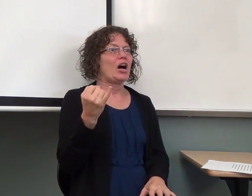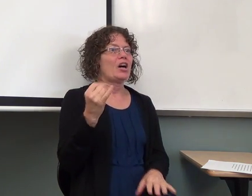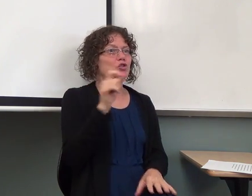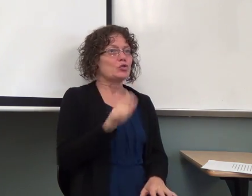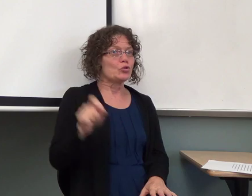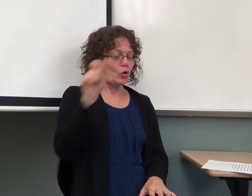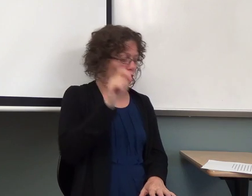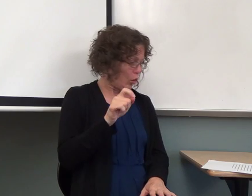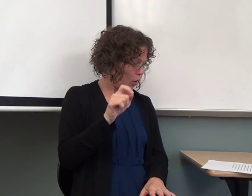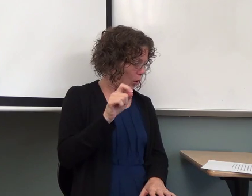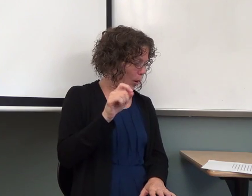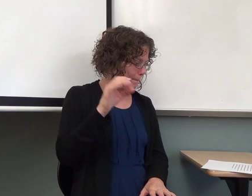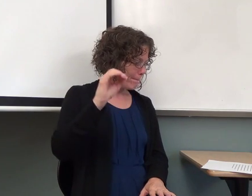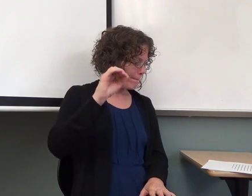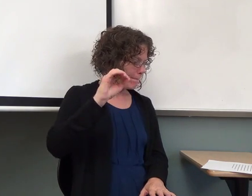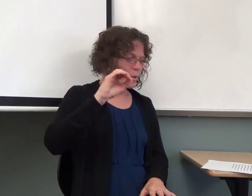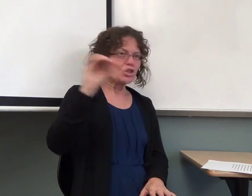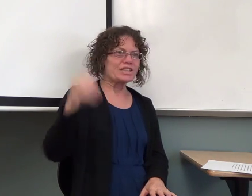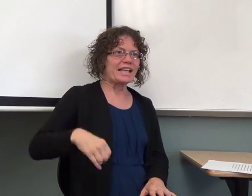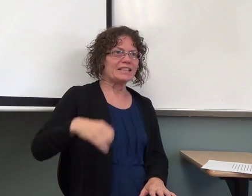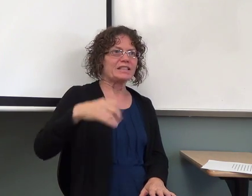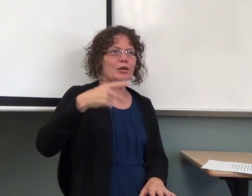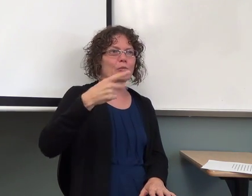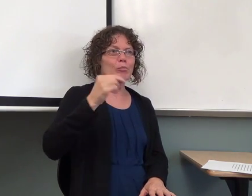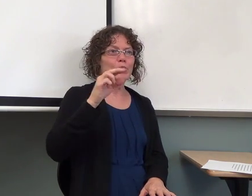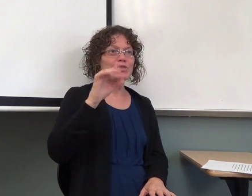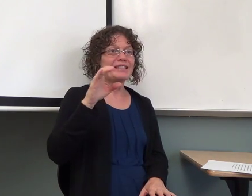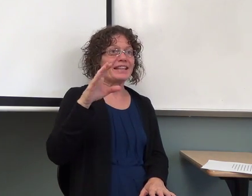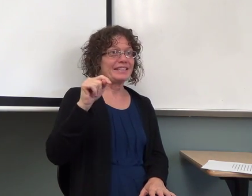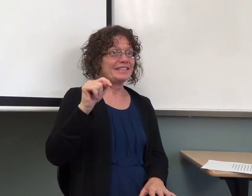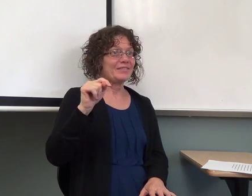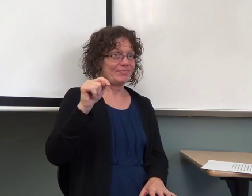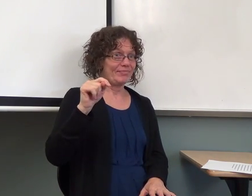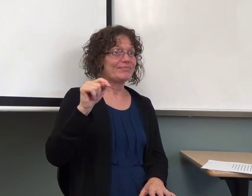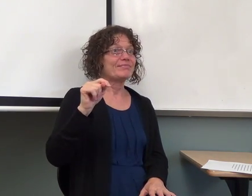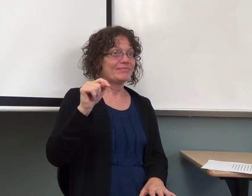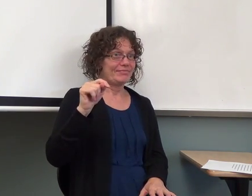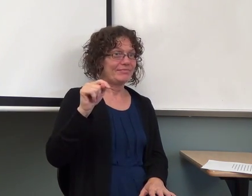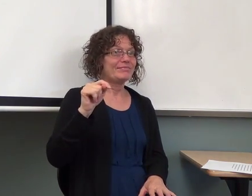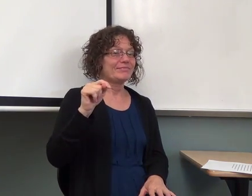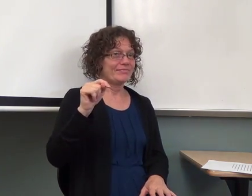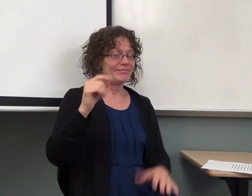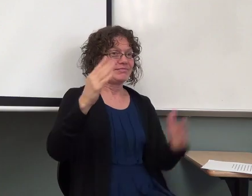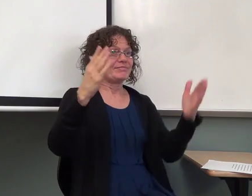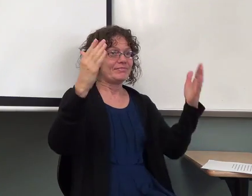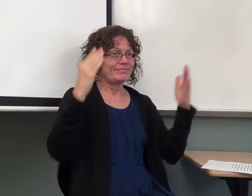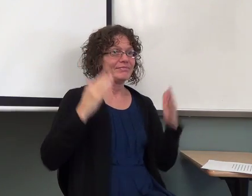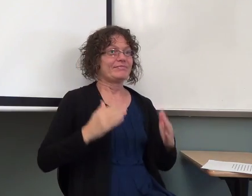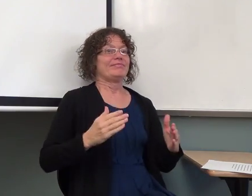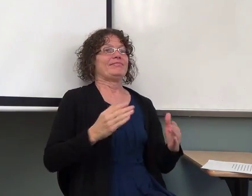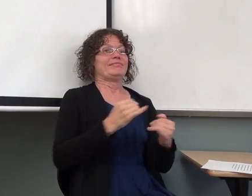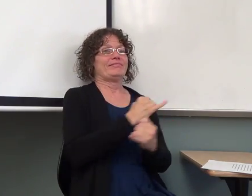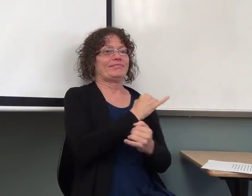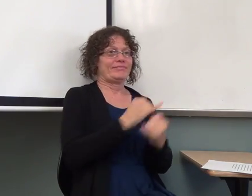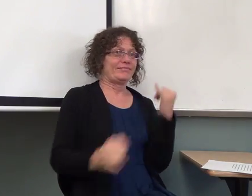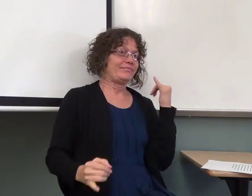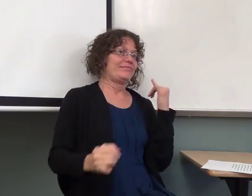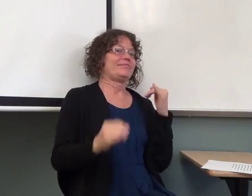There we go. Nice job, you guys. You guys are on it. And how about number 10? Last, going least. Here we go. Help me out. Somebody new reader,